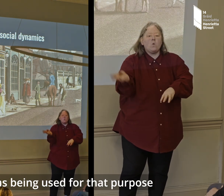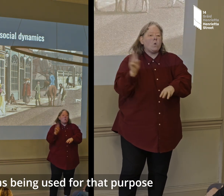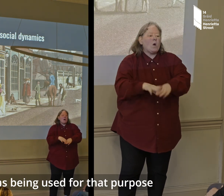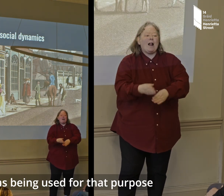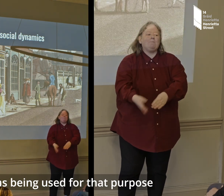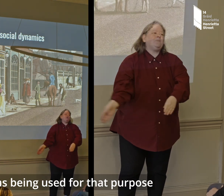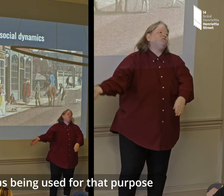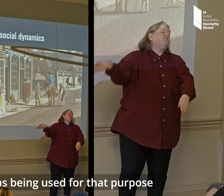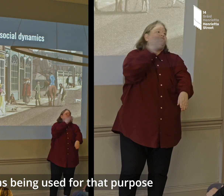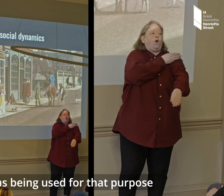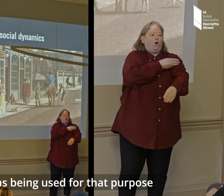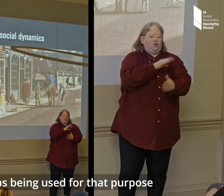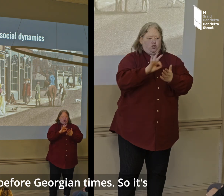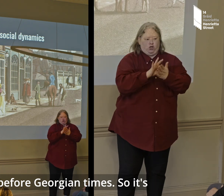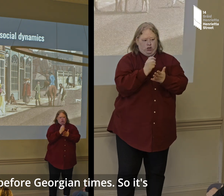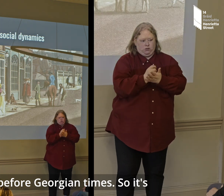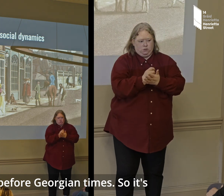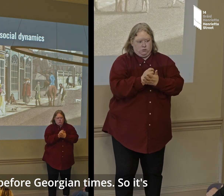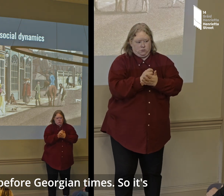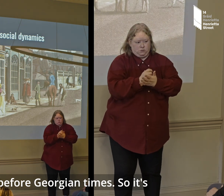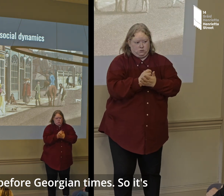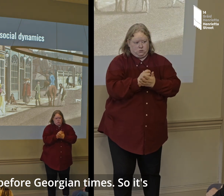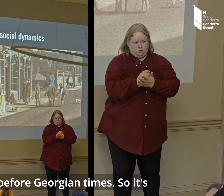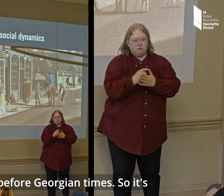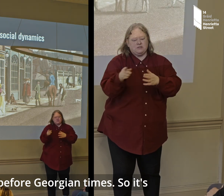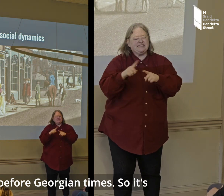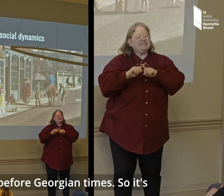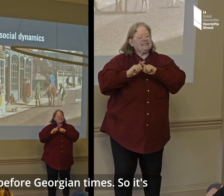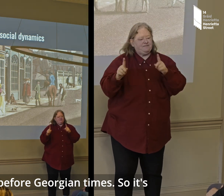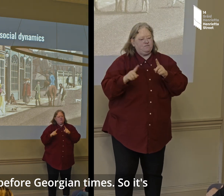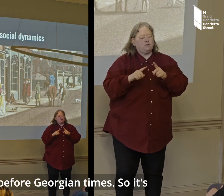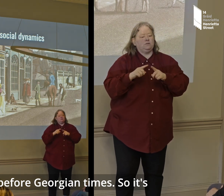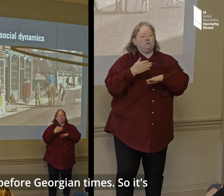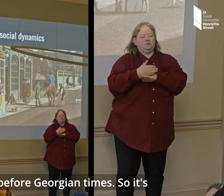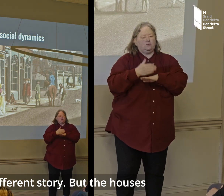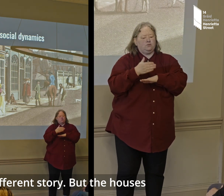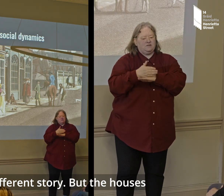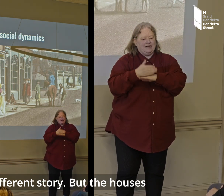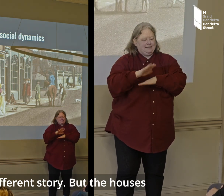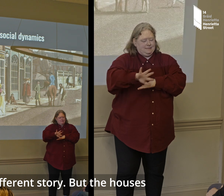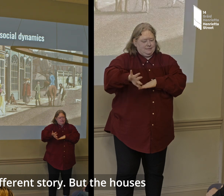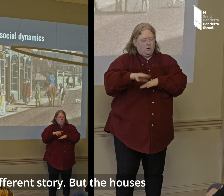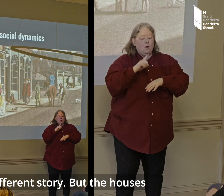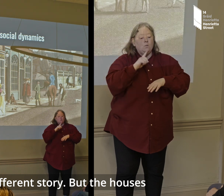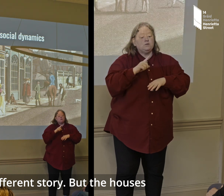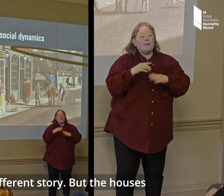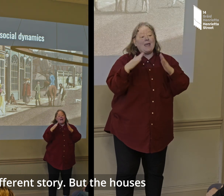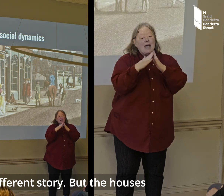green, it was being used for that purpose way, way before Georgian times. So it's slightly